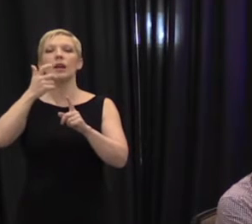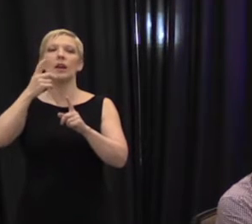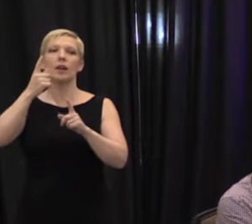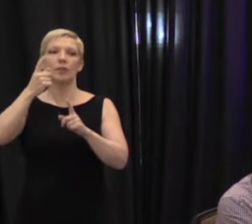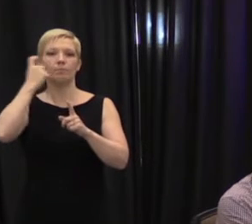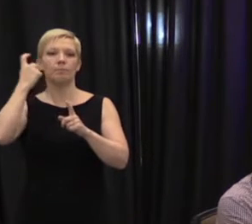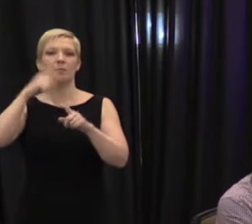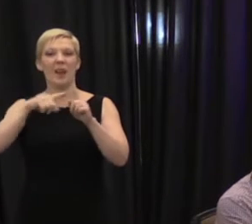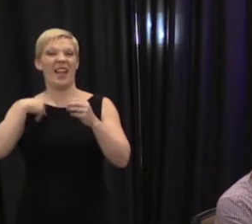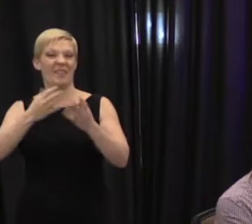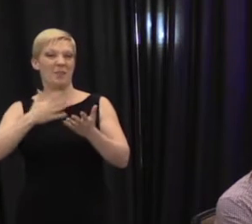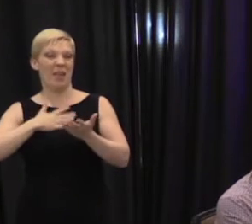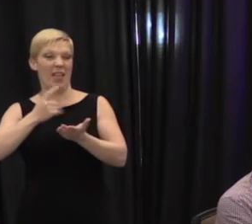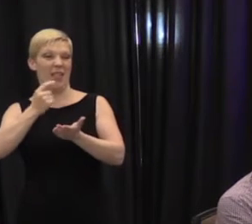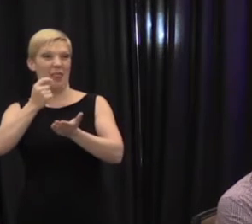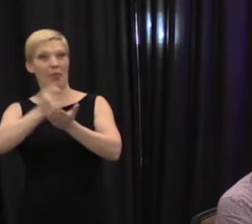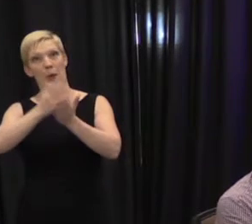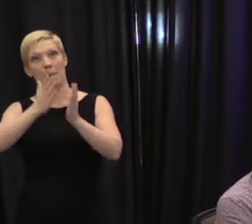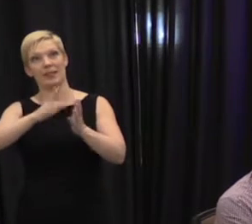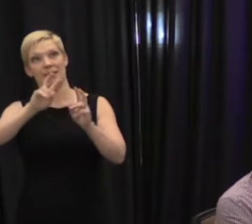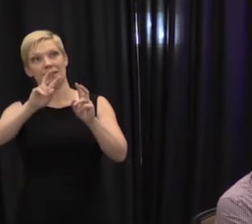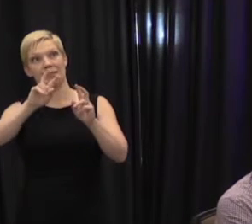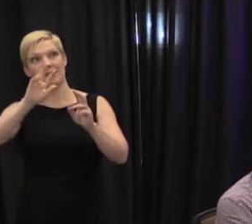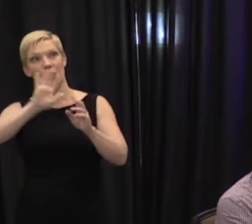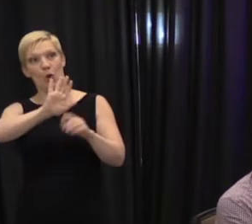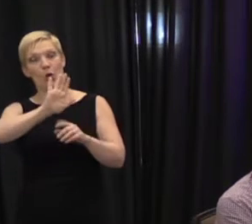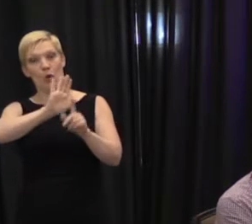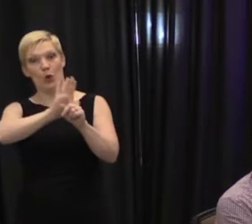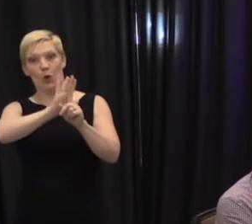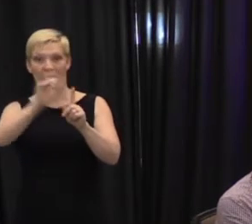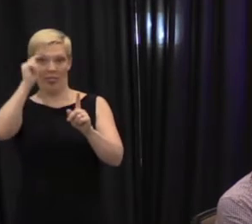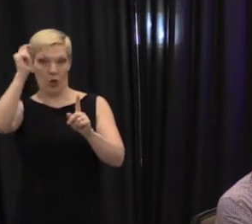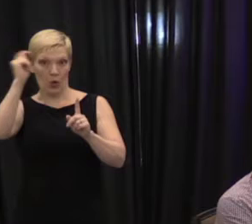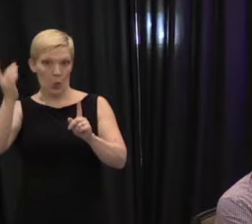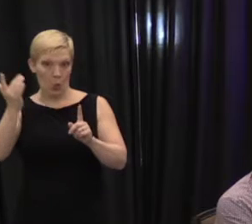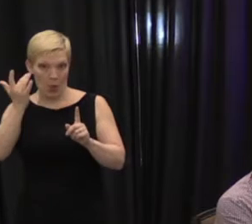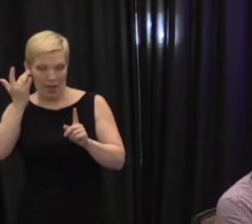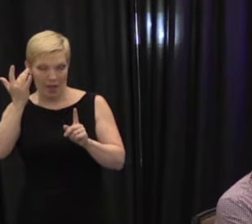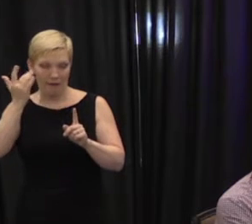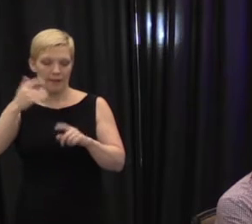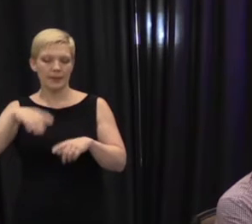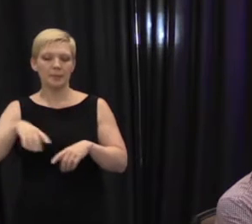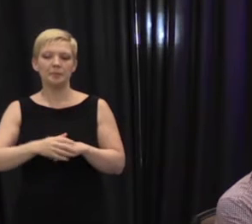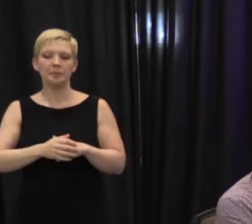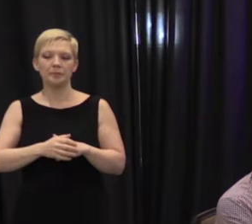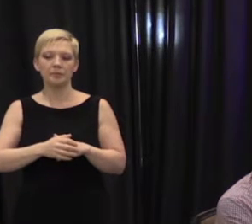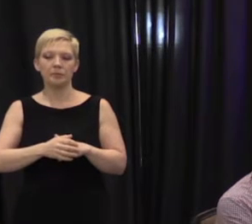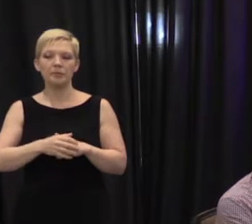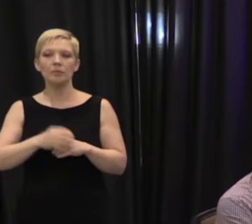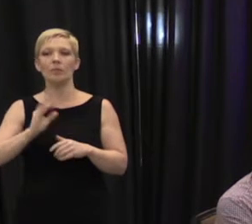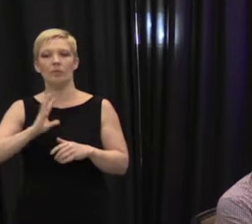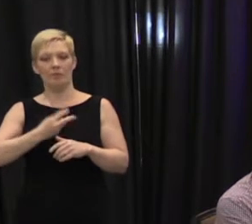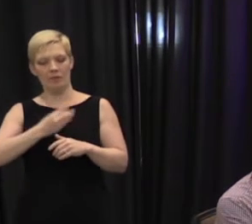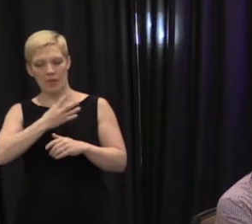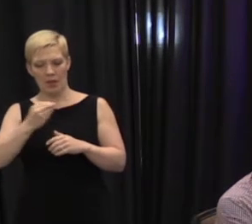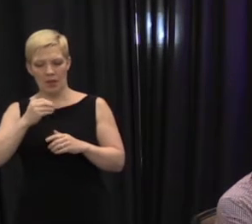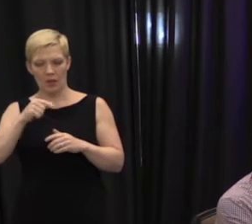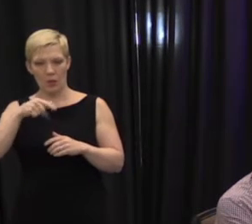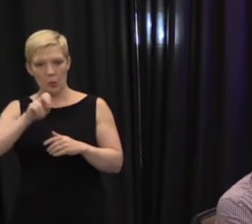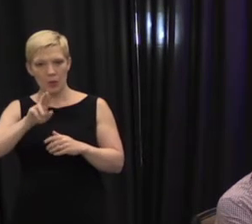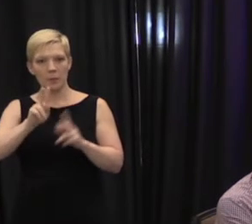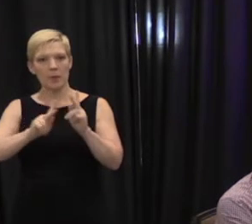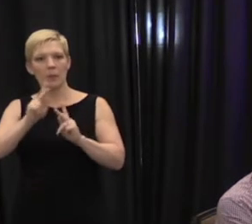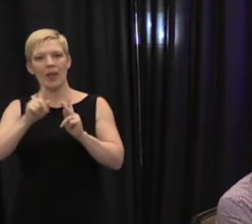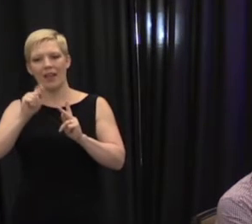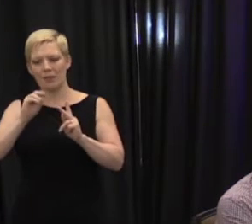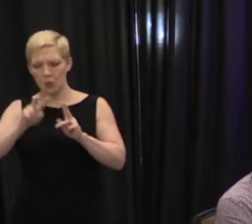theory. She thinks that queer and especially trans people have to spend so much time working on introspection and deep